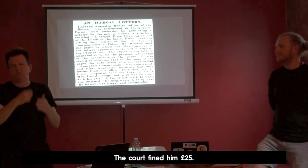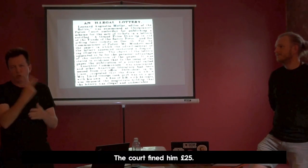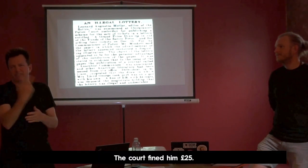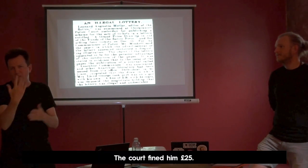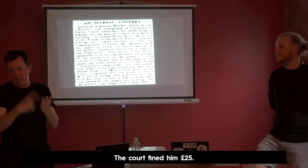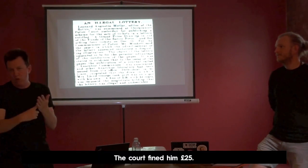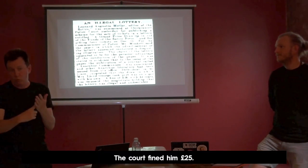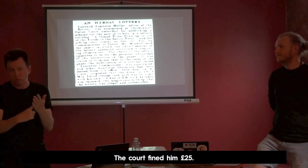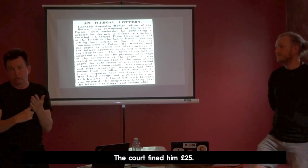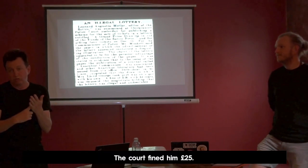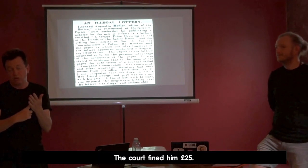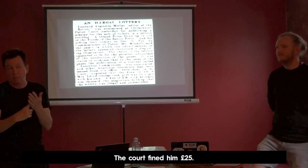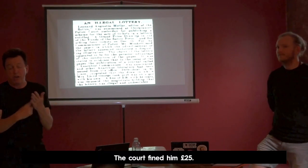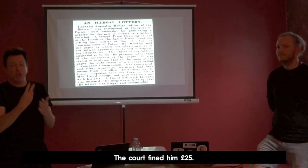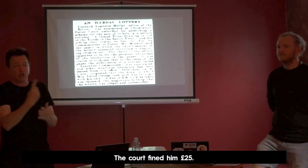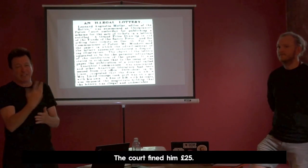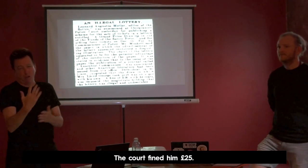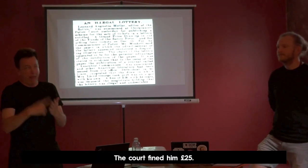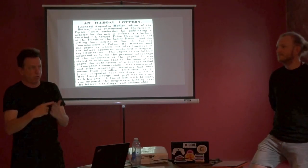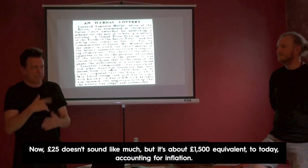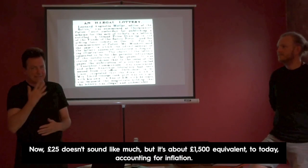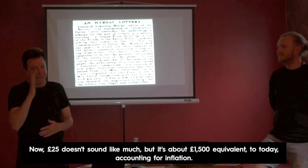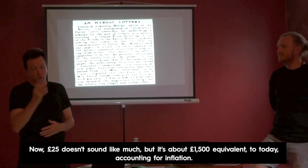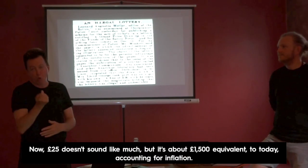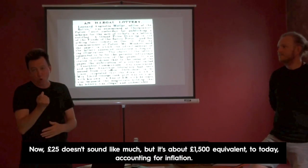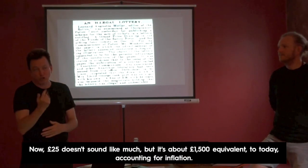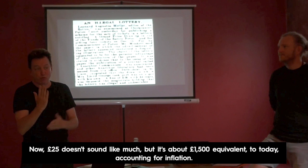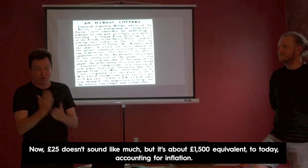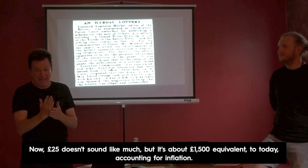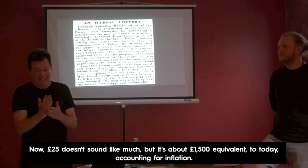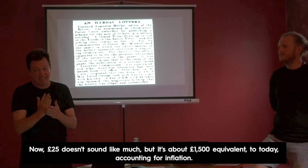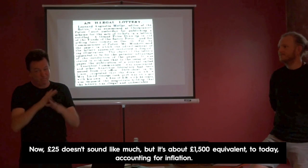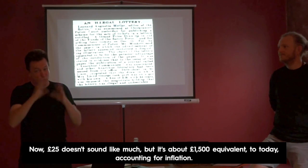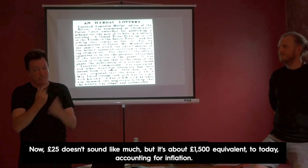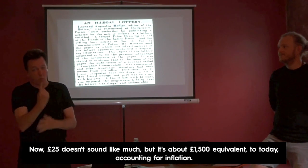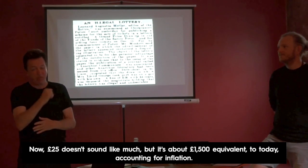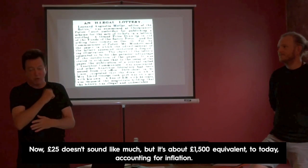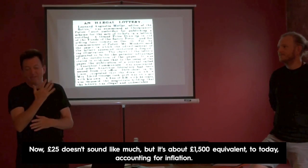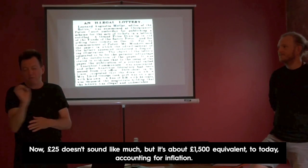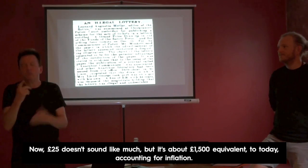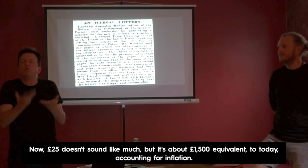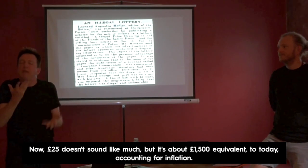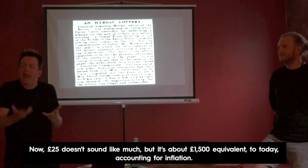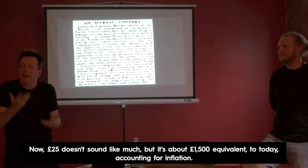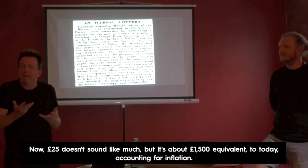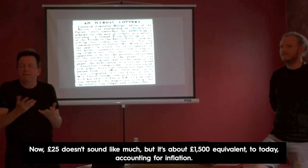So the court fined him £25. Now, £25 doesn't sound like much, but it's about